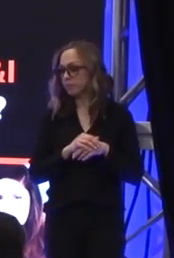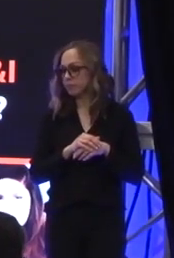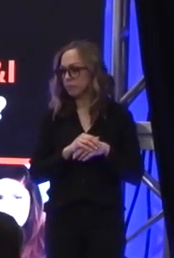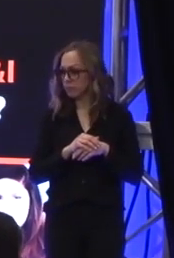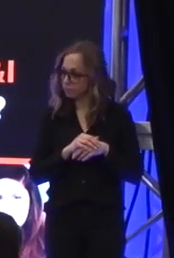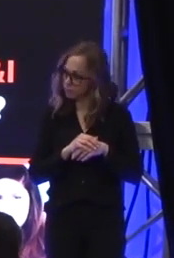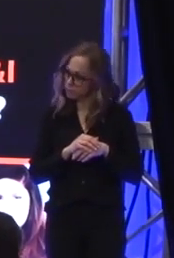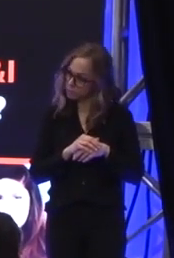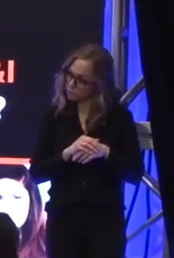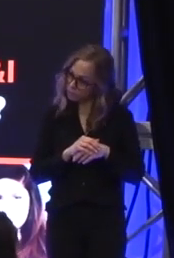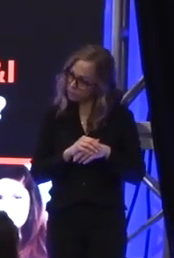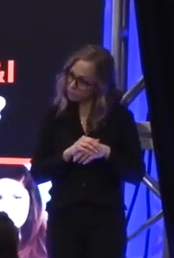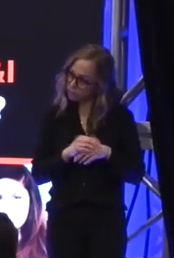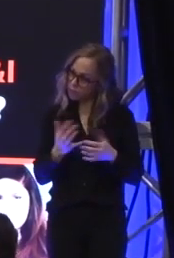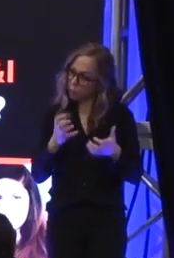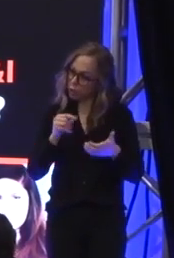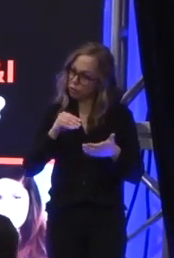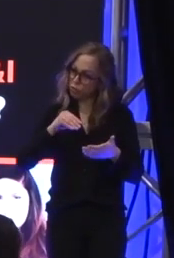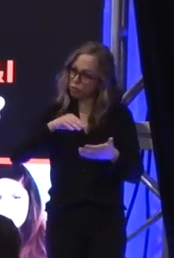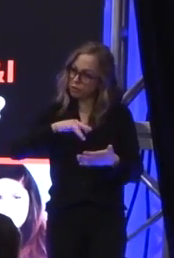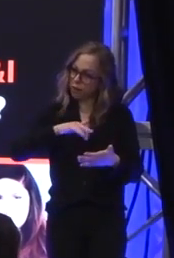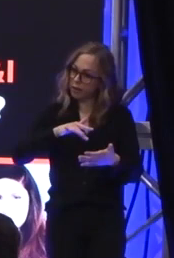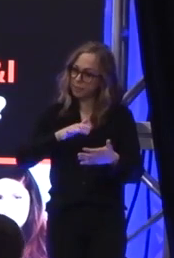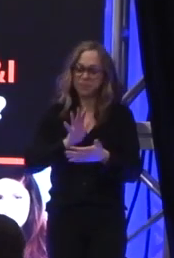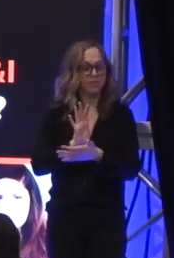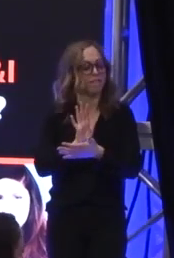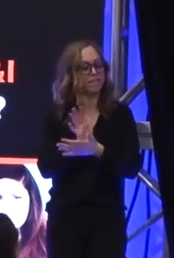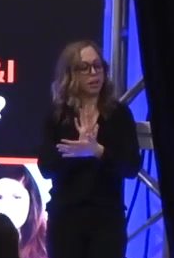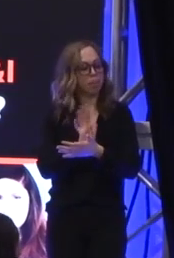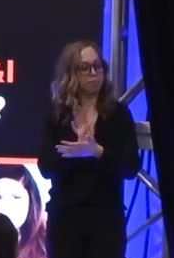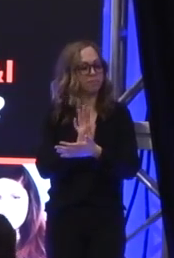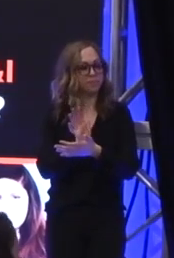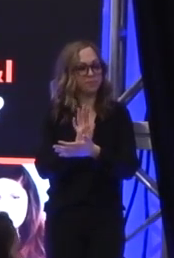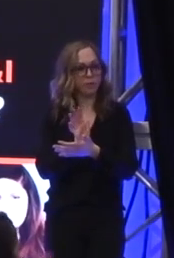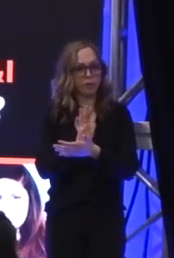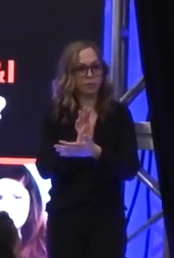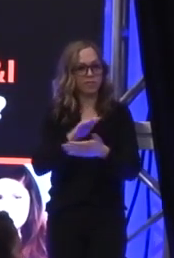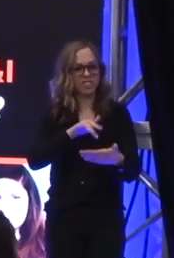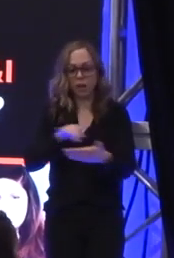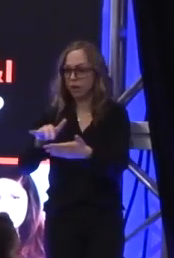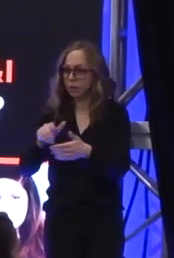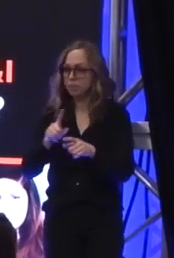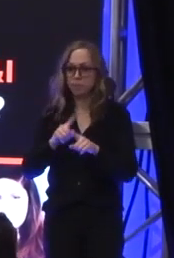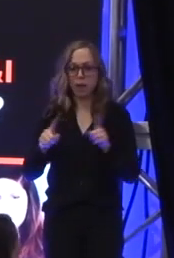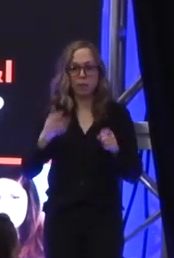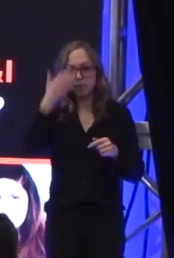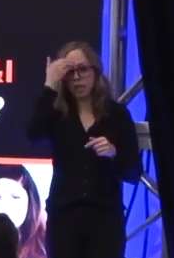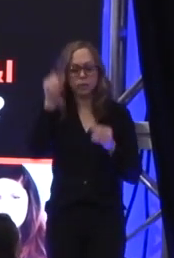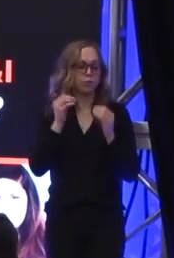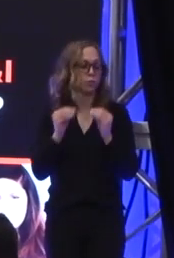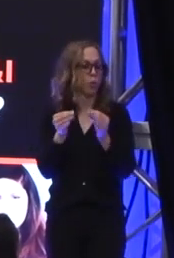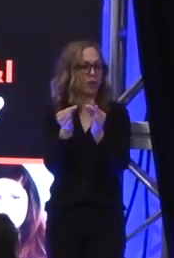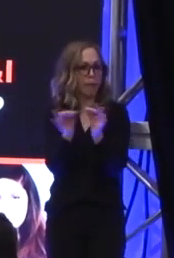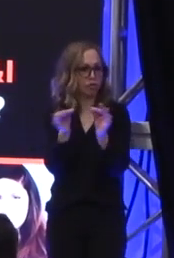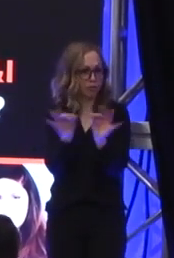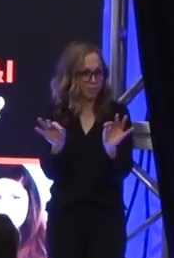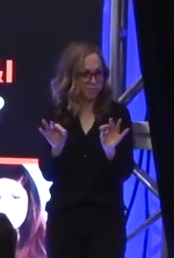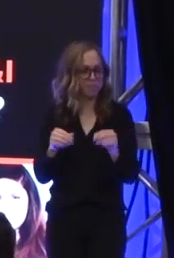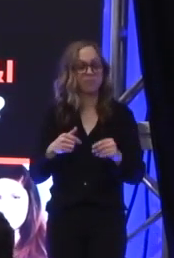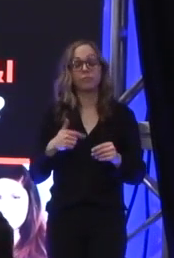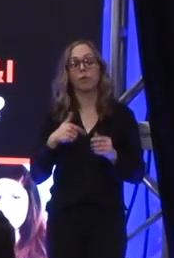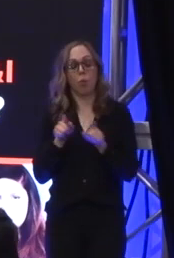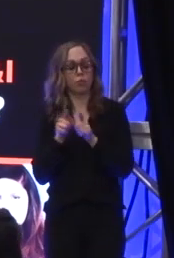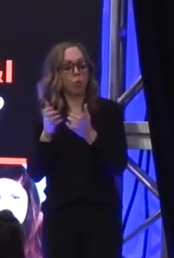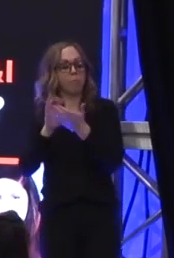I wanted to study film studies, but I could not because they didn't have any captioning. I also wanted to be an